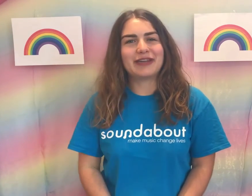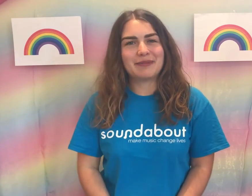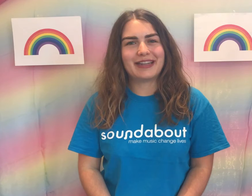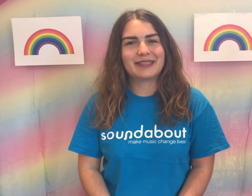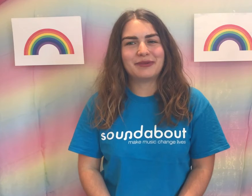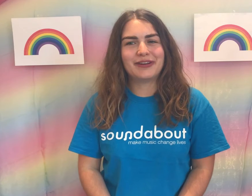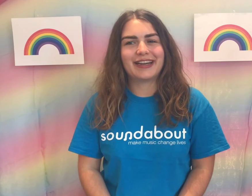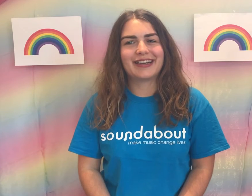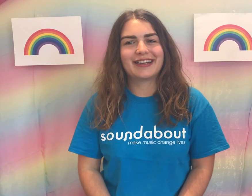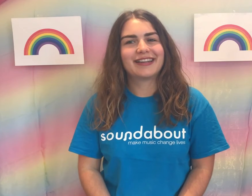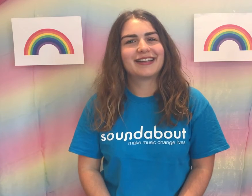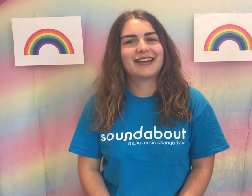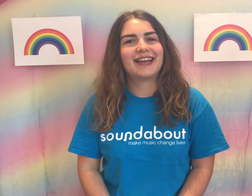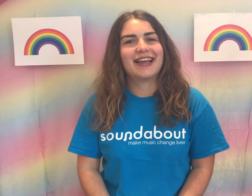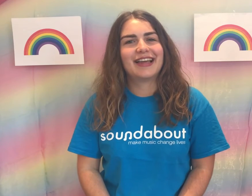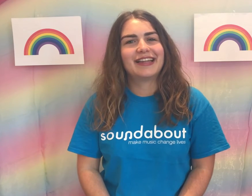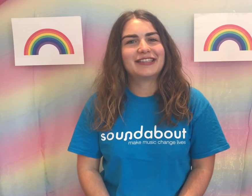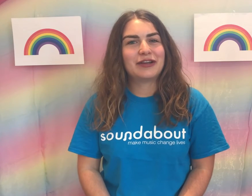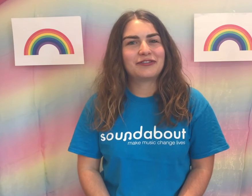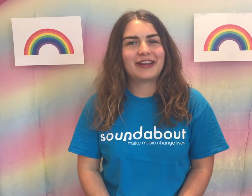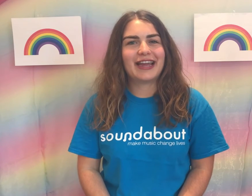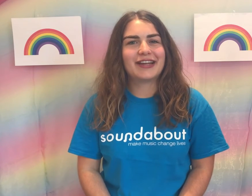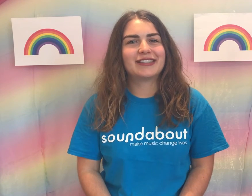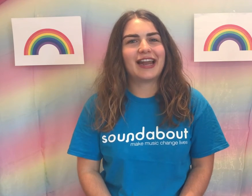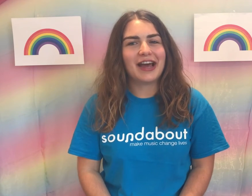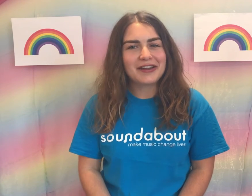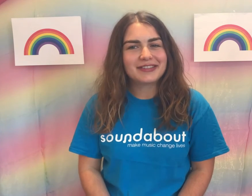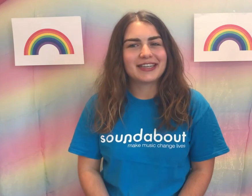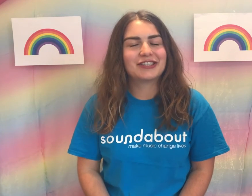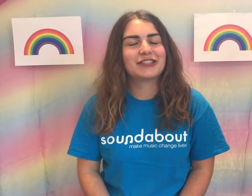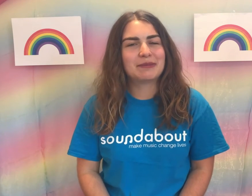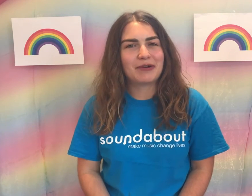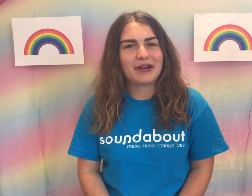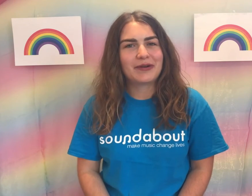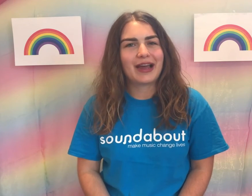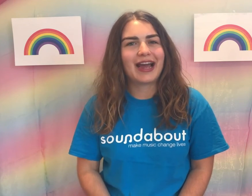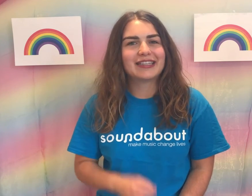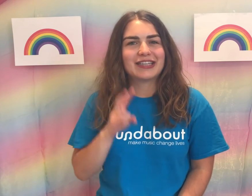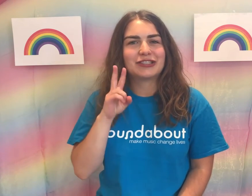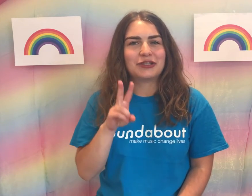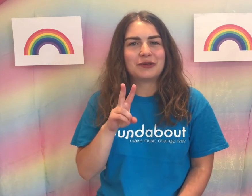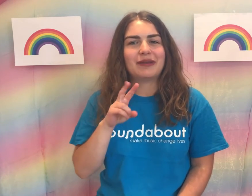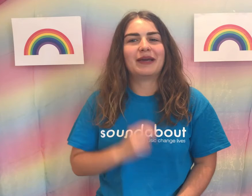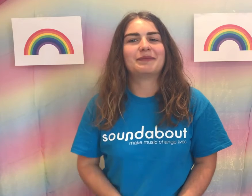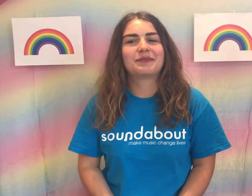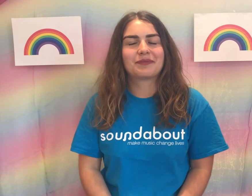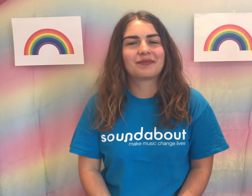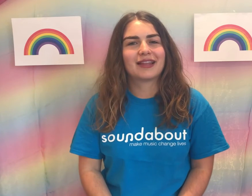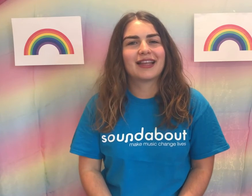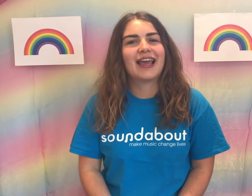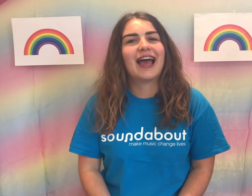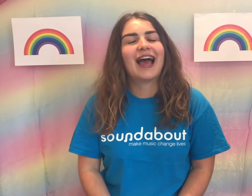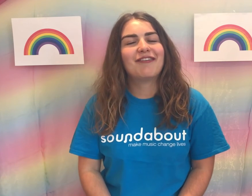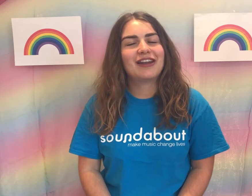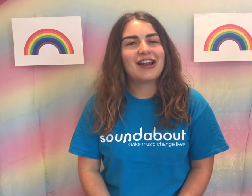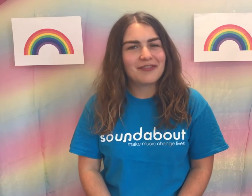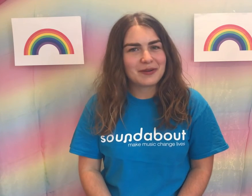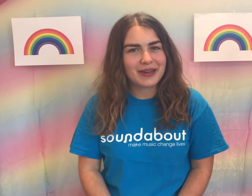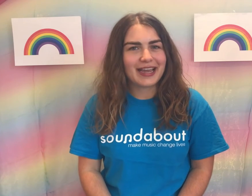Joining me this morning. Don't forget there's a live session tomorrow at 2 p.m. Have a lovely